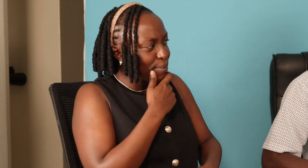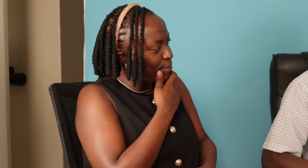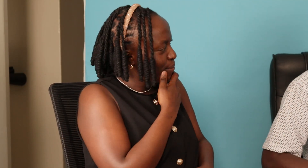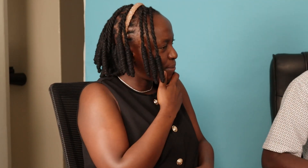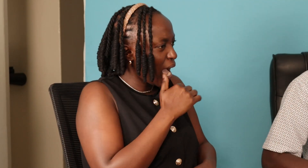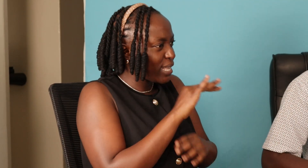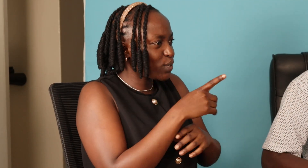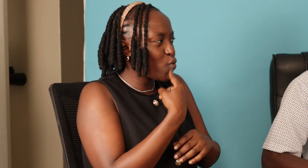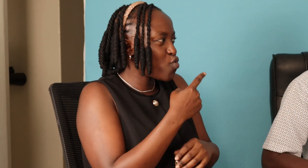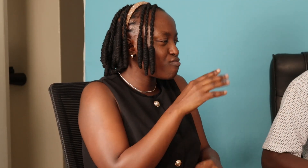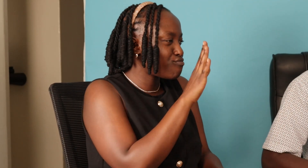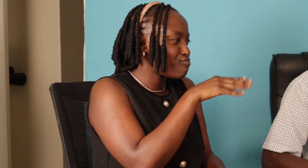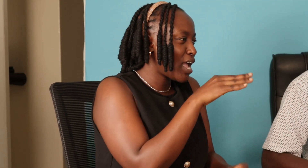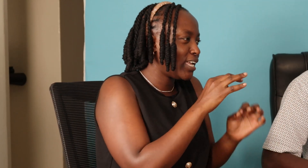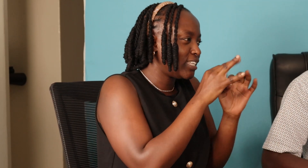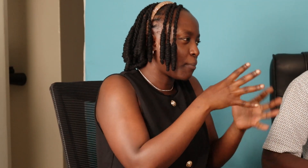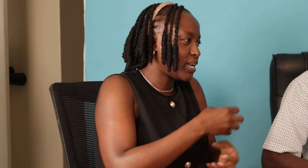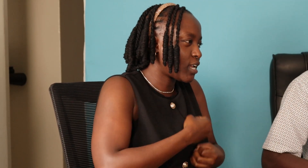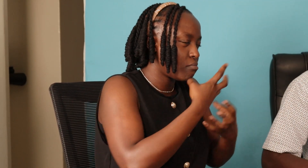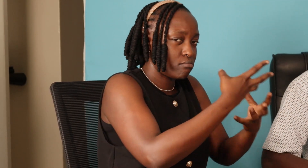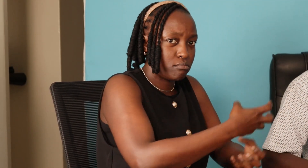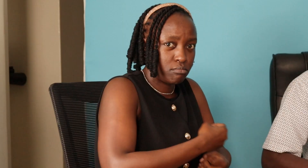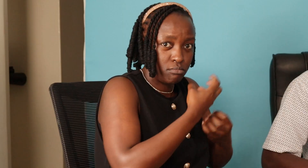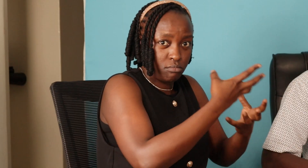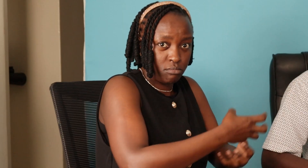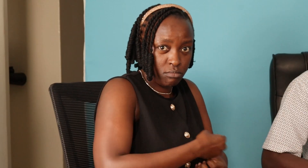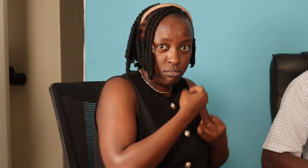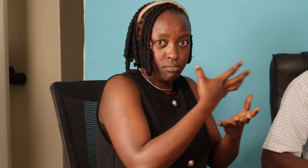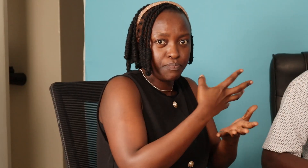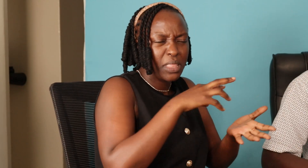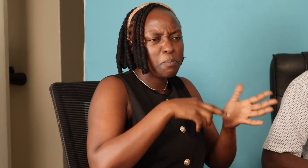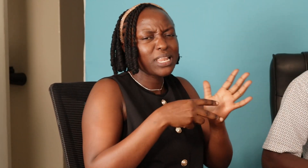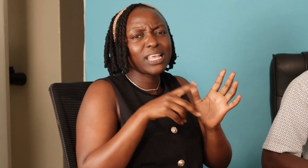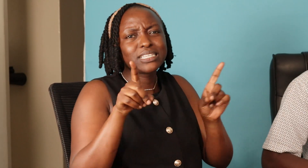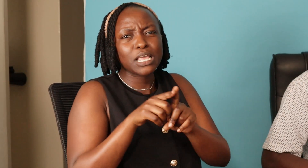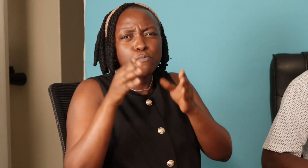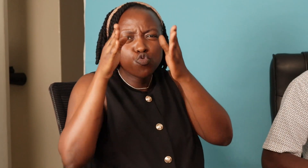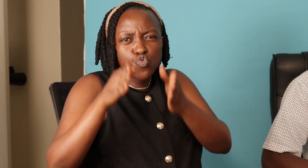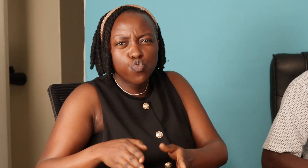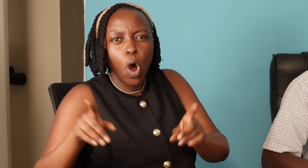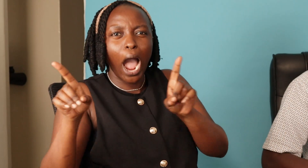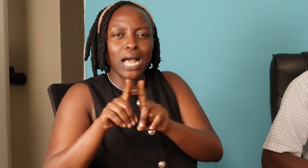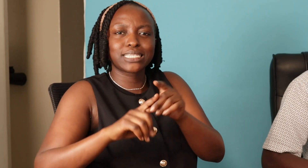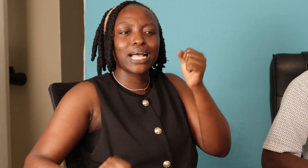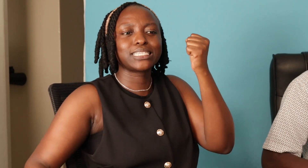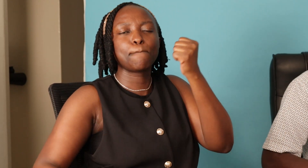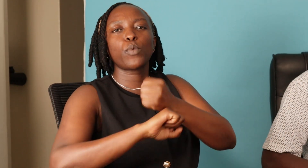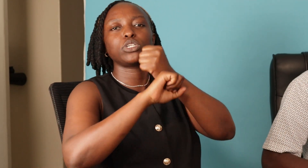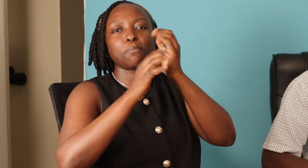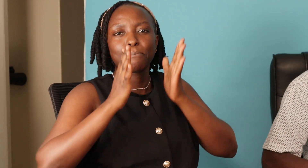Maybe you're stressed and you're wondering, who can I tell? And you look for an interpreter, maybe who is your friend, and you express yourself to them. So